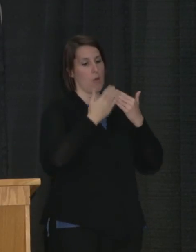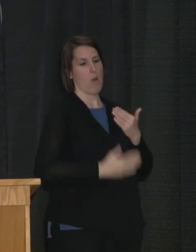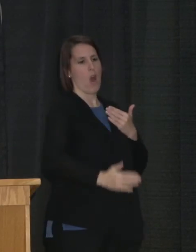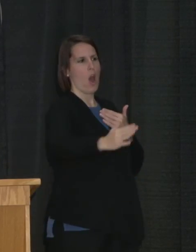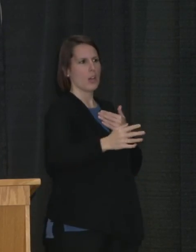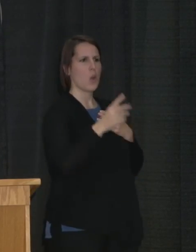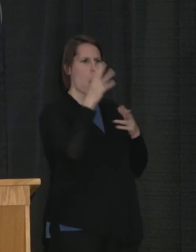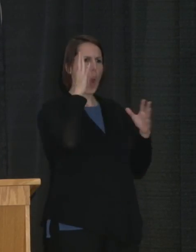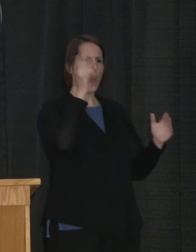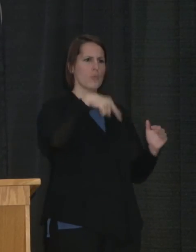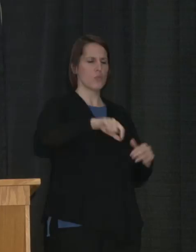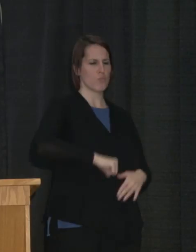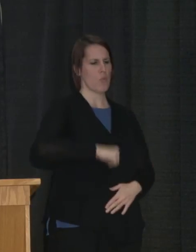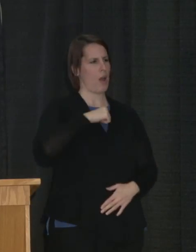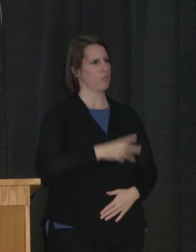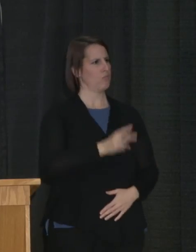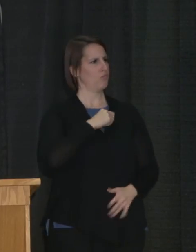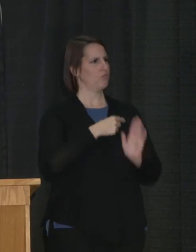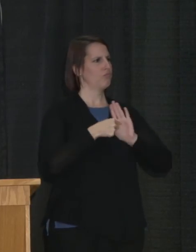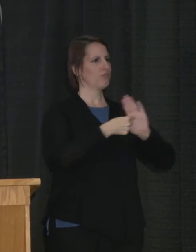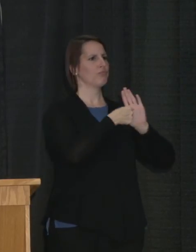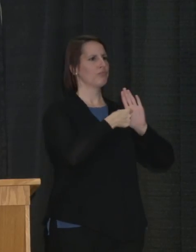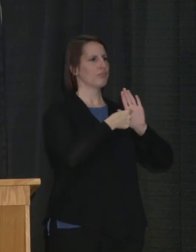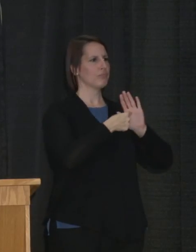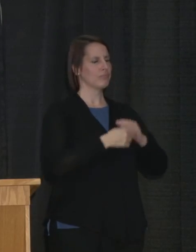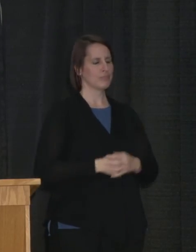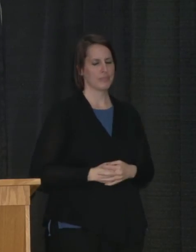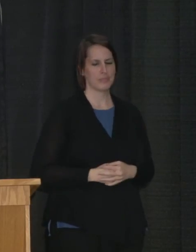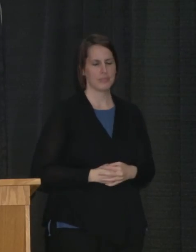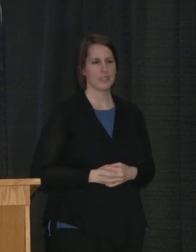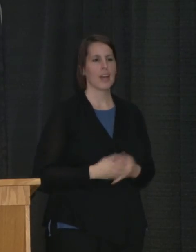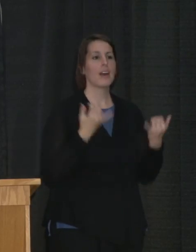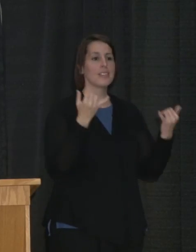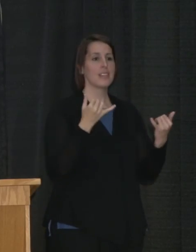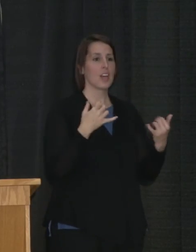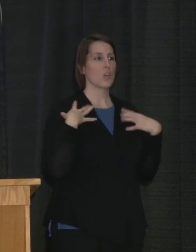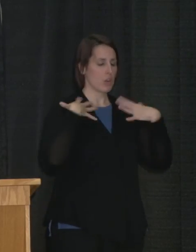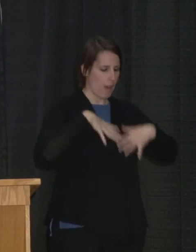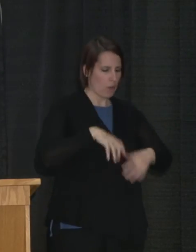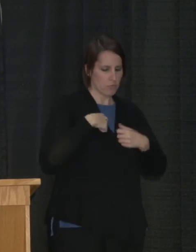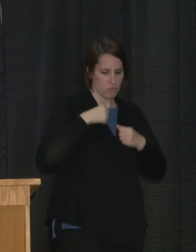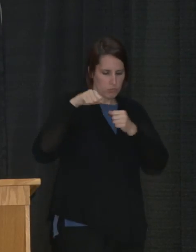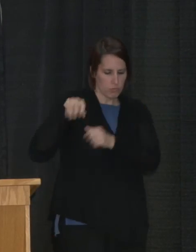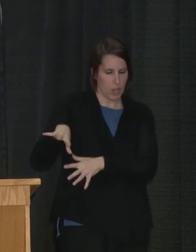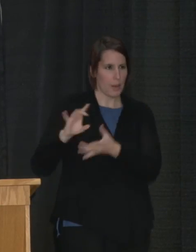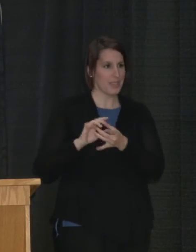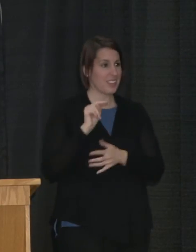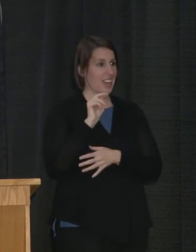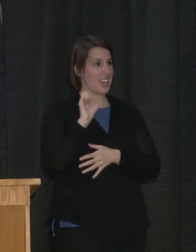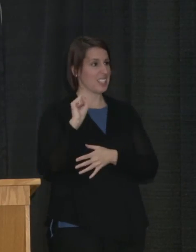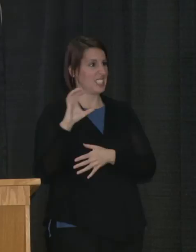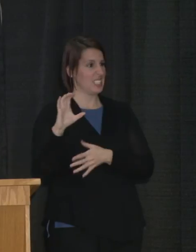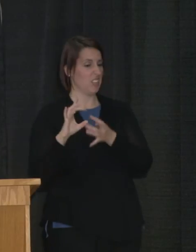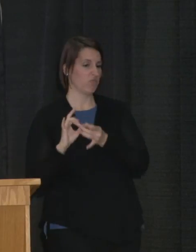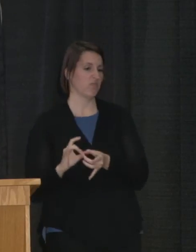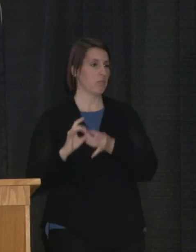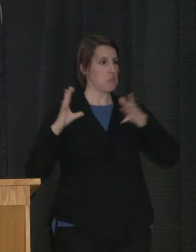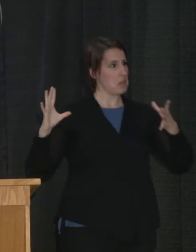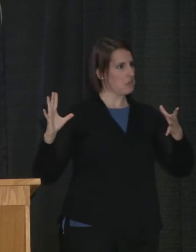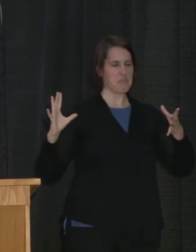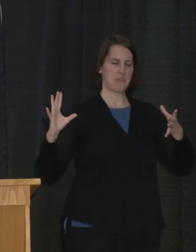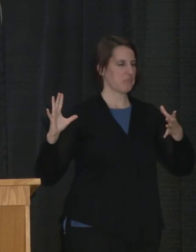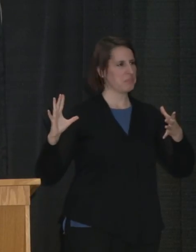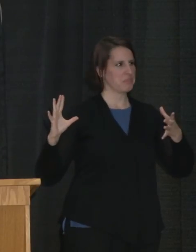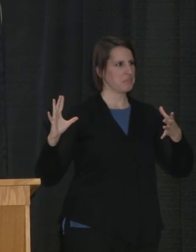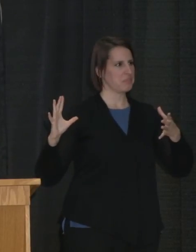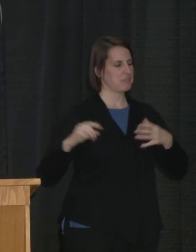wear it proudly. Because today, when you shed your gown, your connection to NSCC does not end.